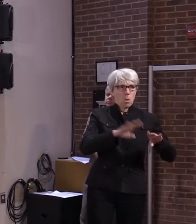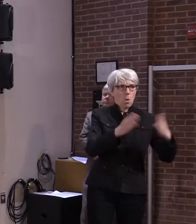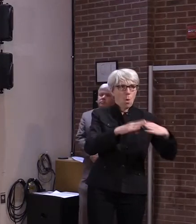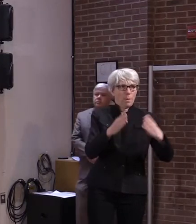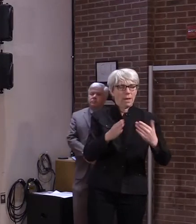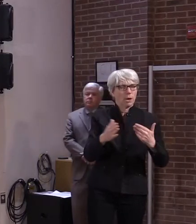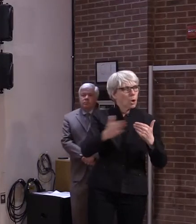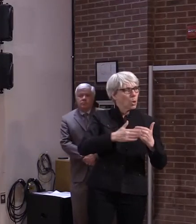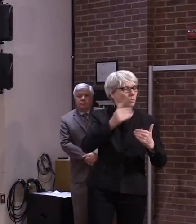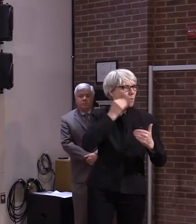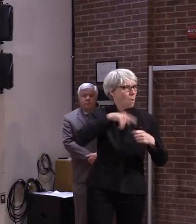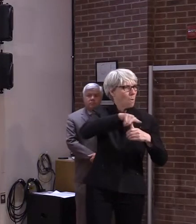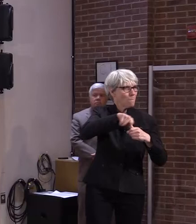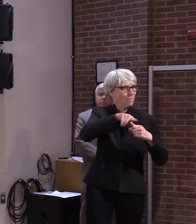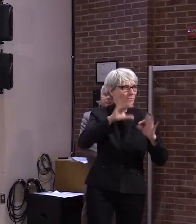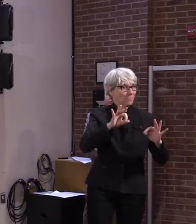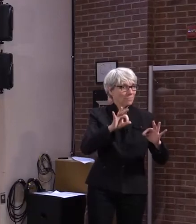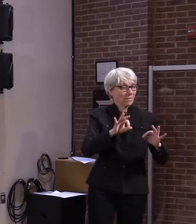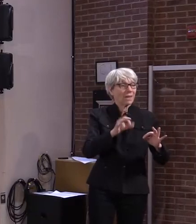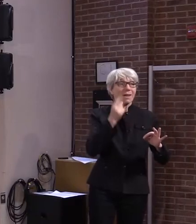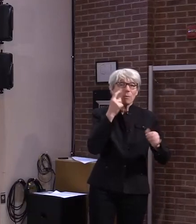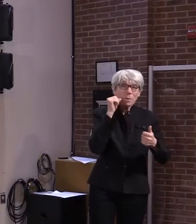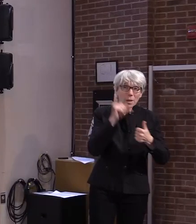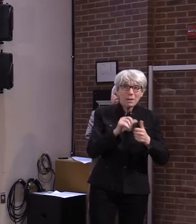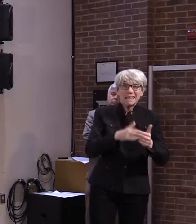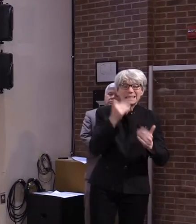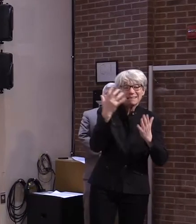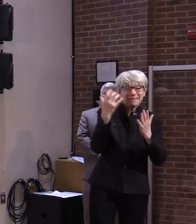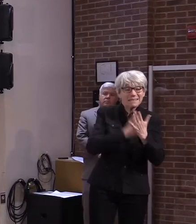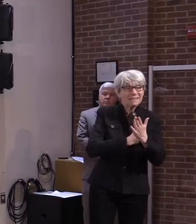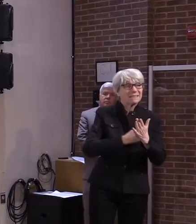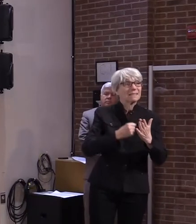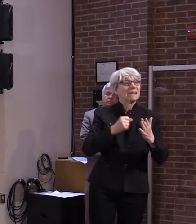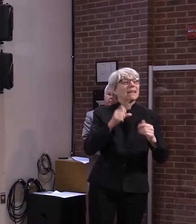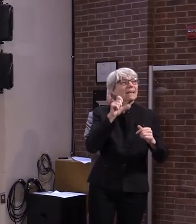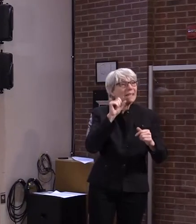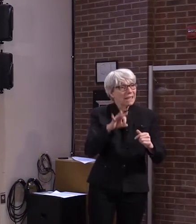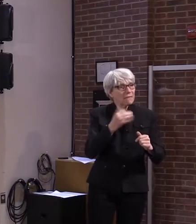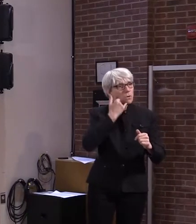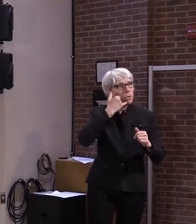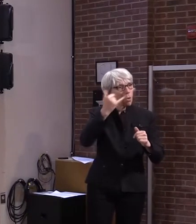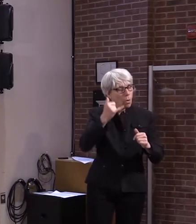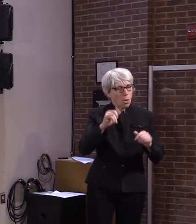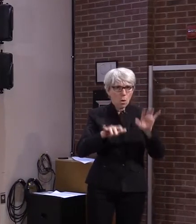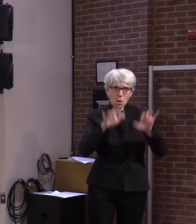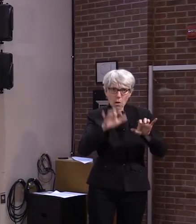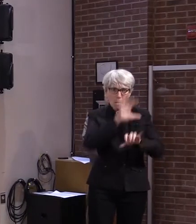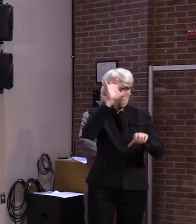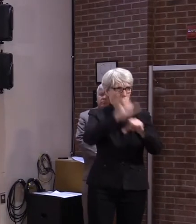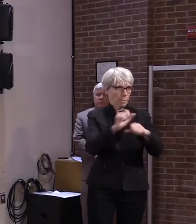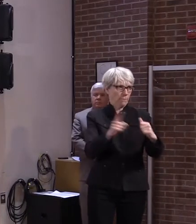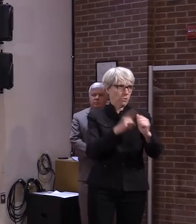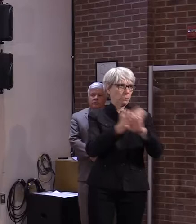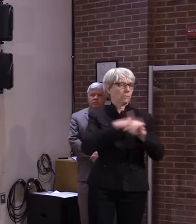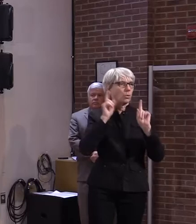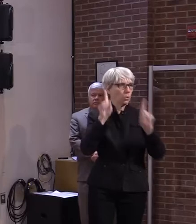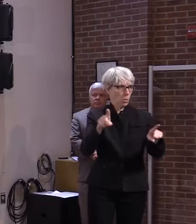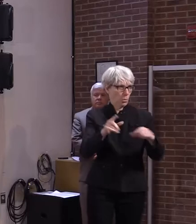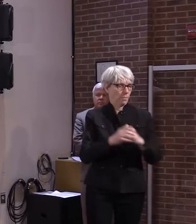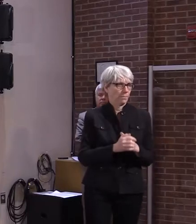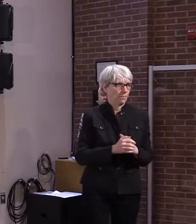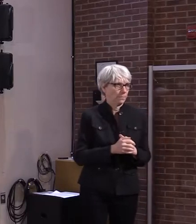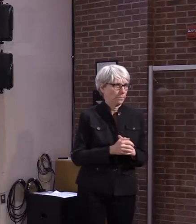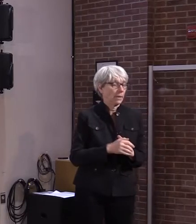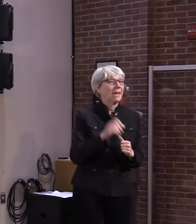scheduled appointments rather than walked in without an appointment. You should also get tested if you may be a